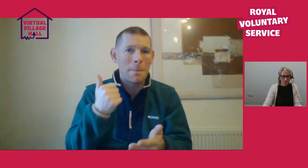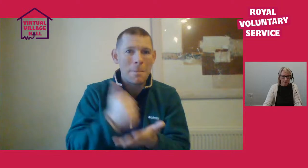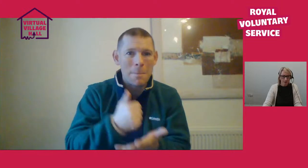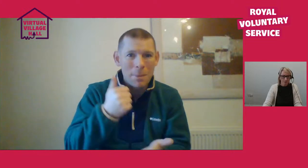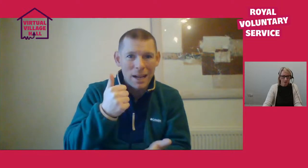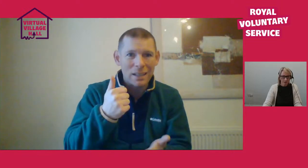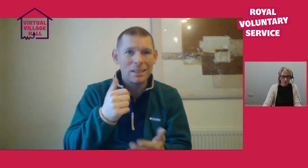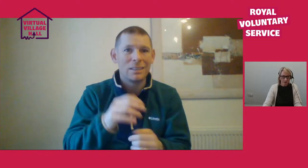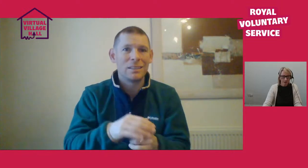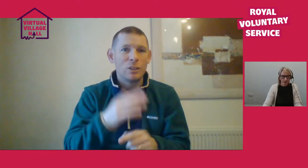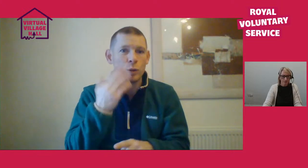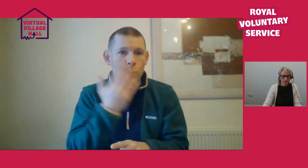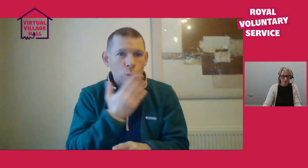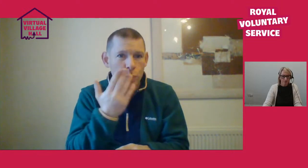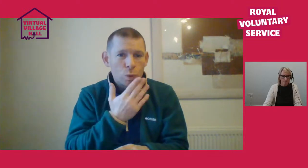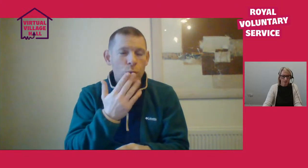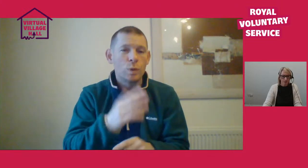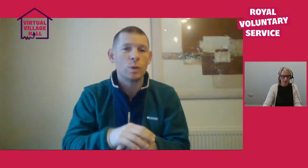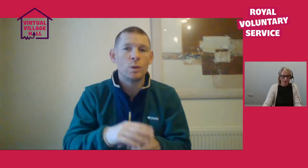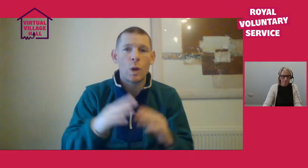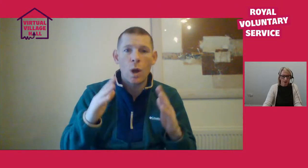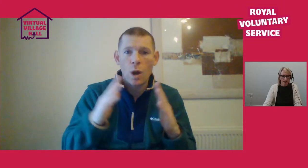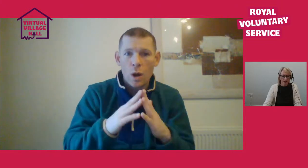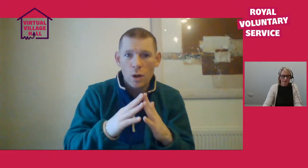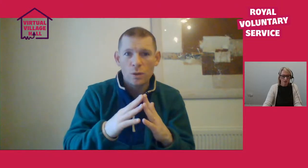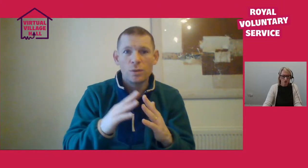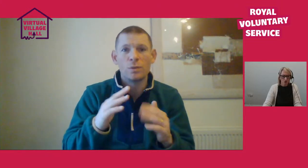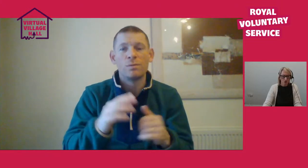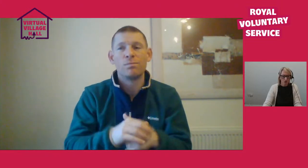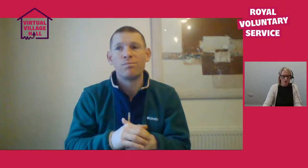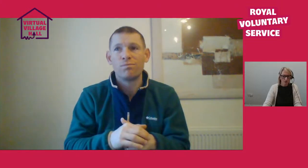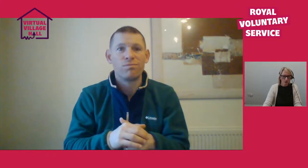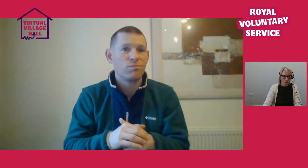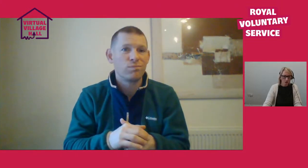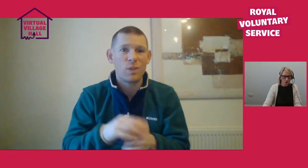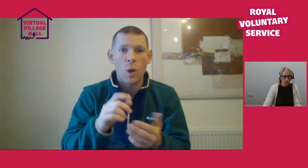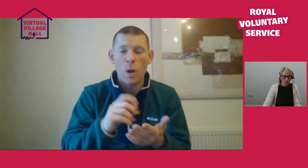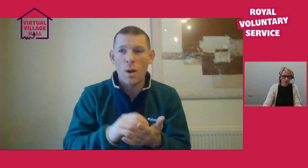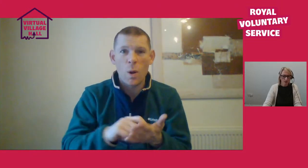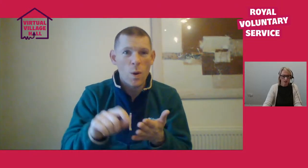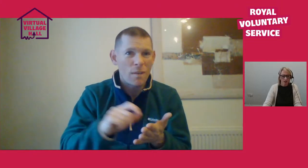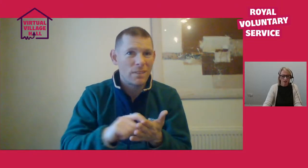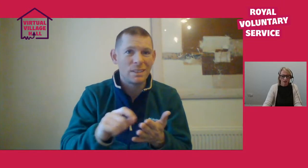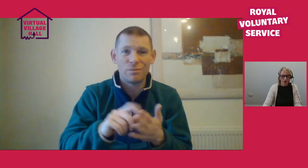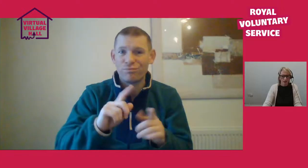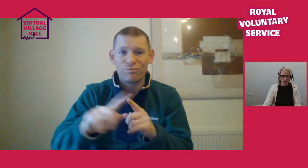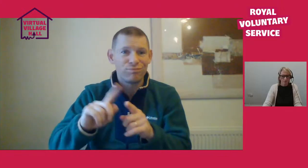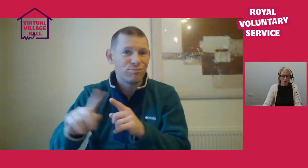buildings and placements, different buildings like banks, schools, house,